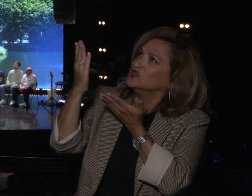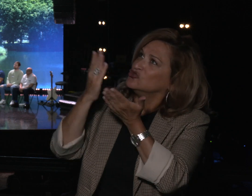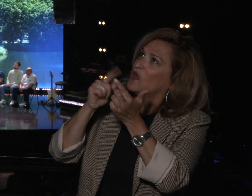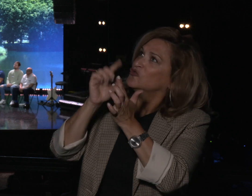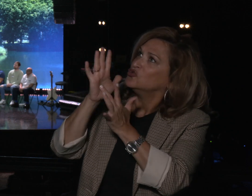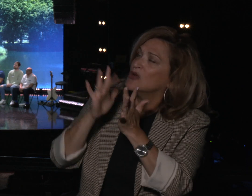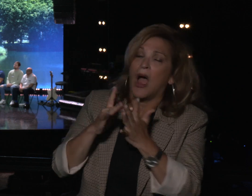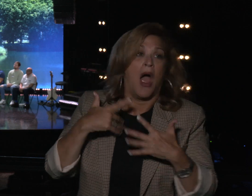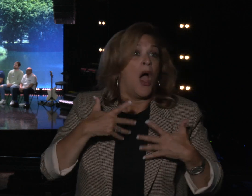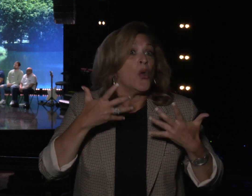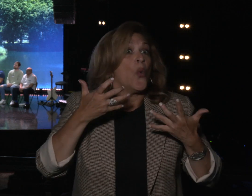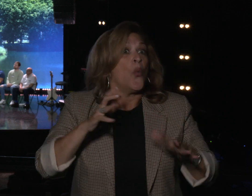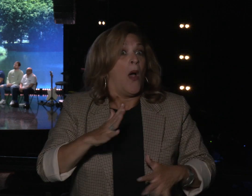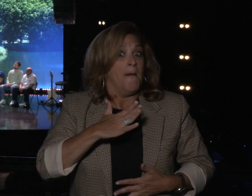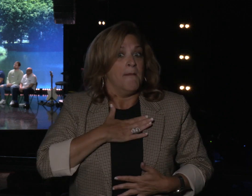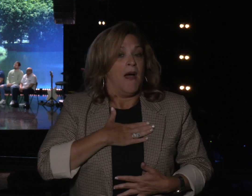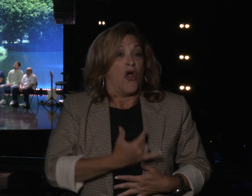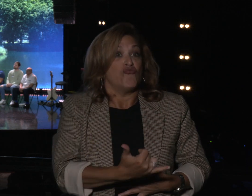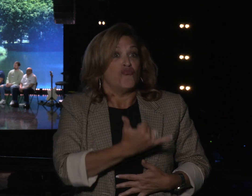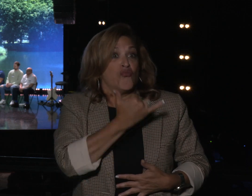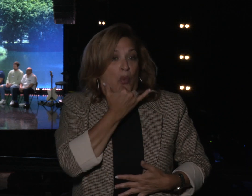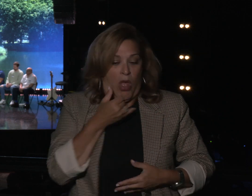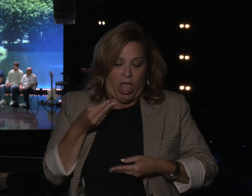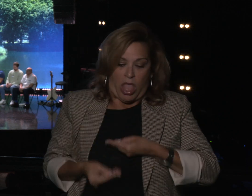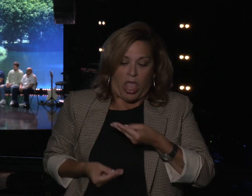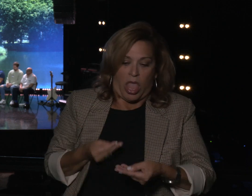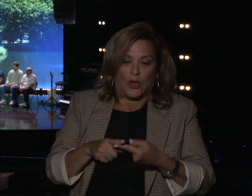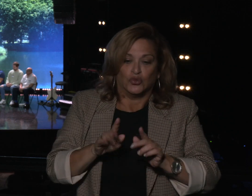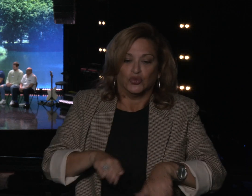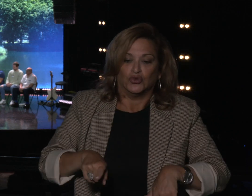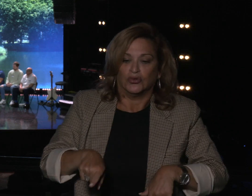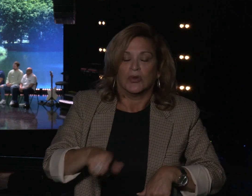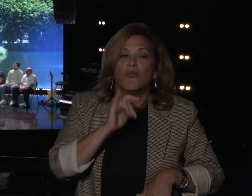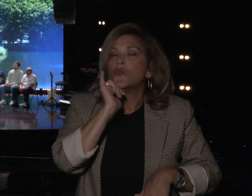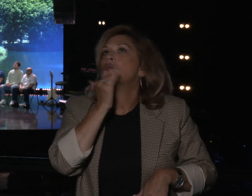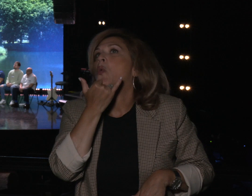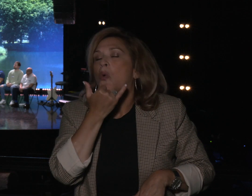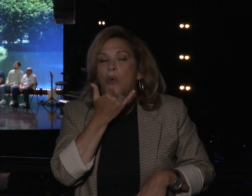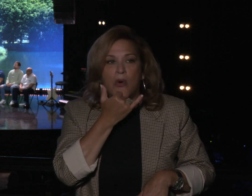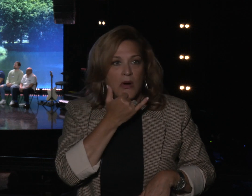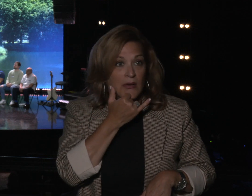my legacy because of what they do, because of what I didn't do.